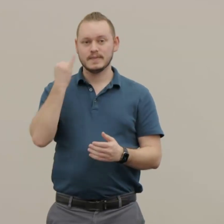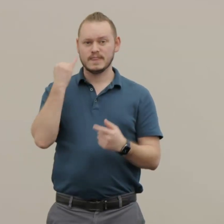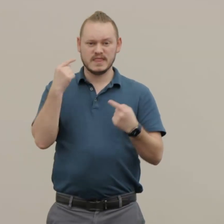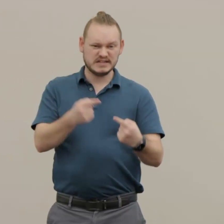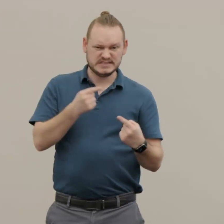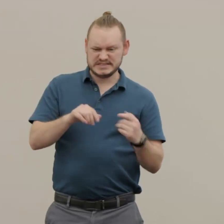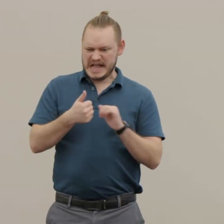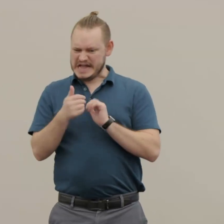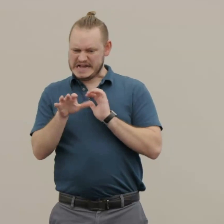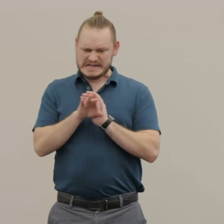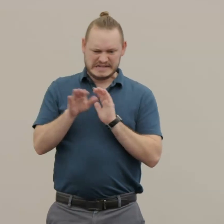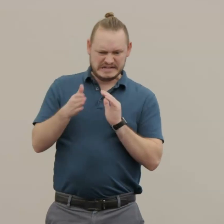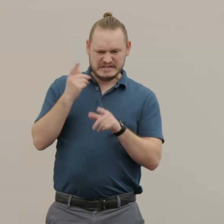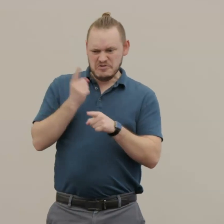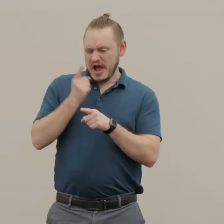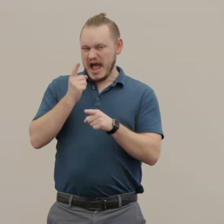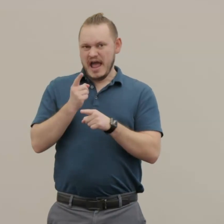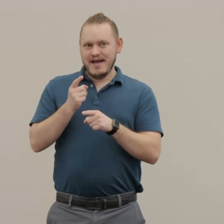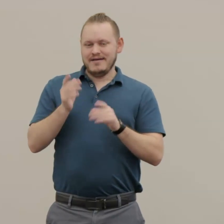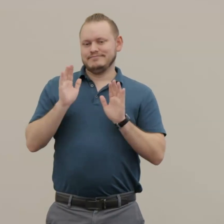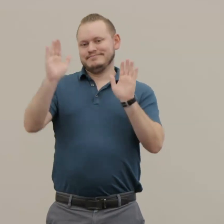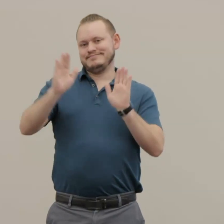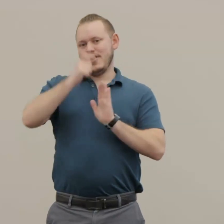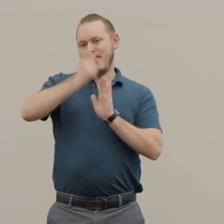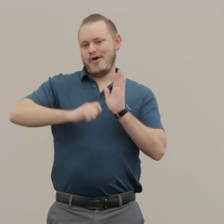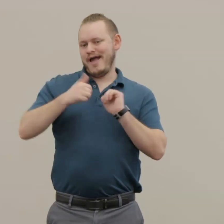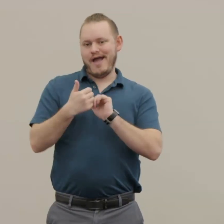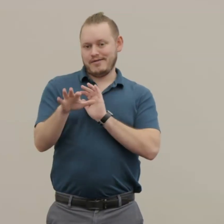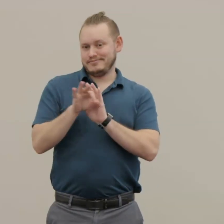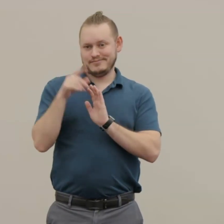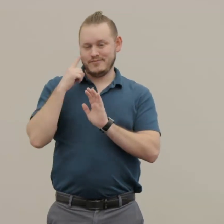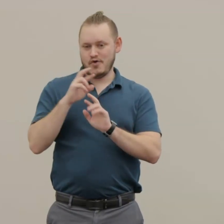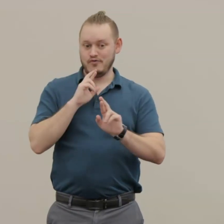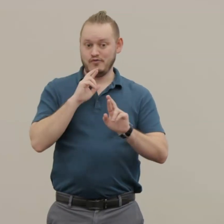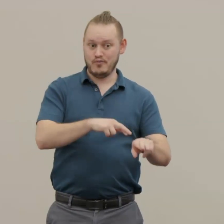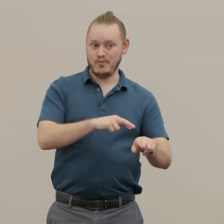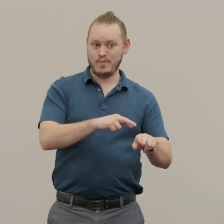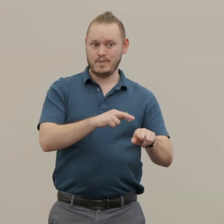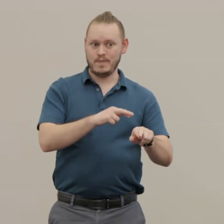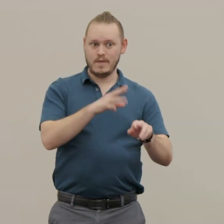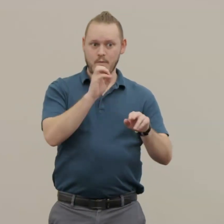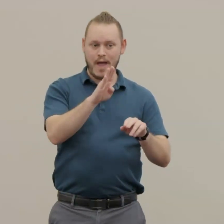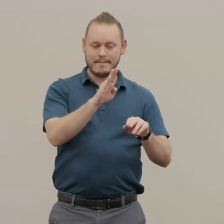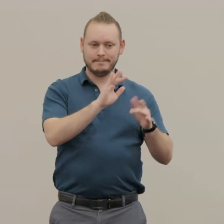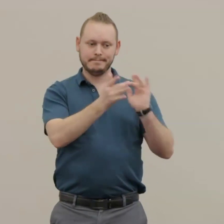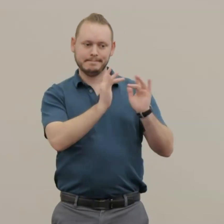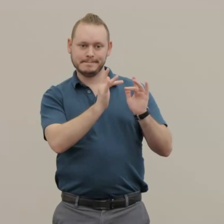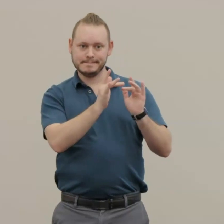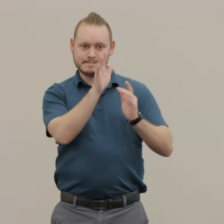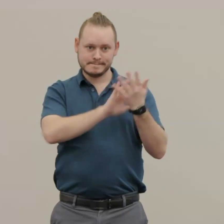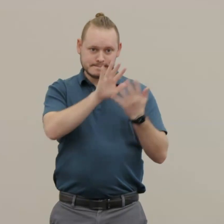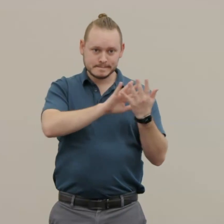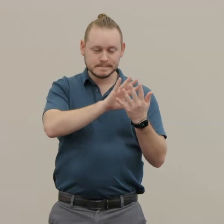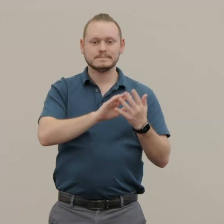a good font, there is a lovely article, How to Choose a Font for Responsive Web Interfaces. It's a good